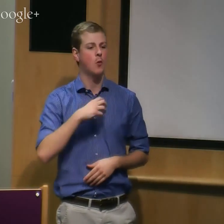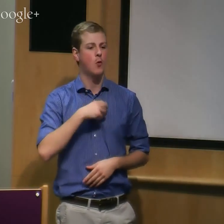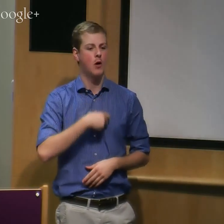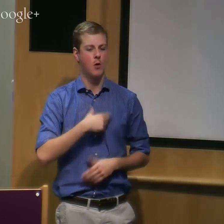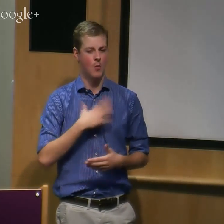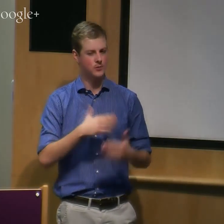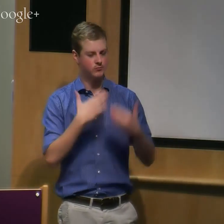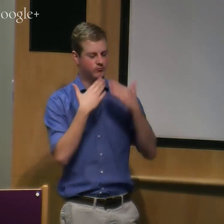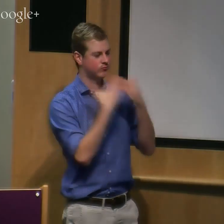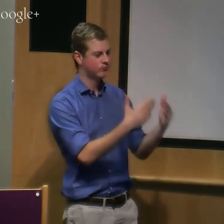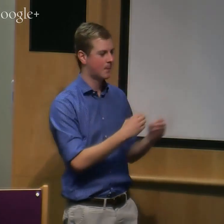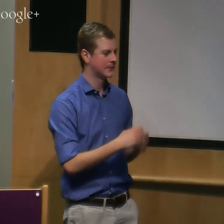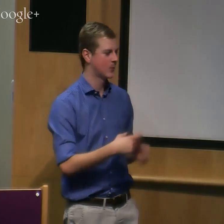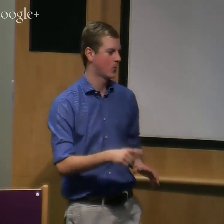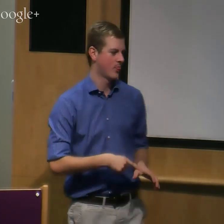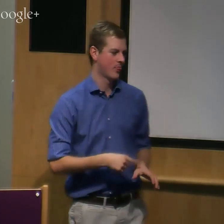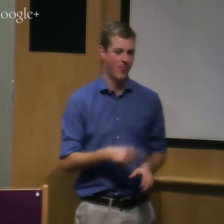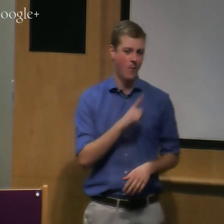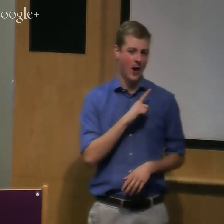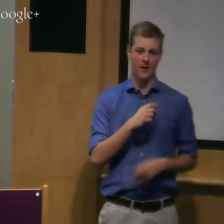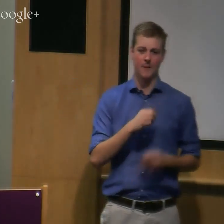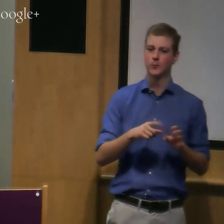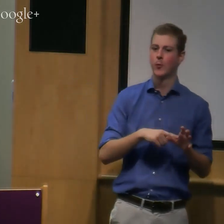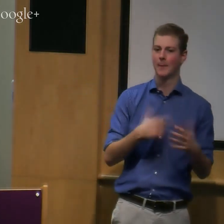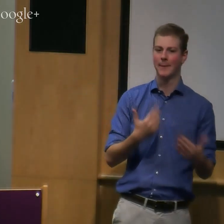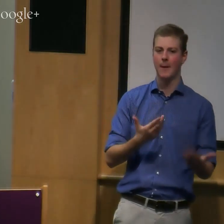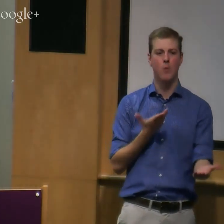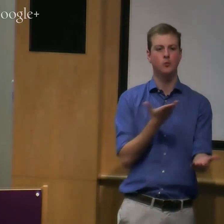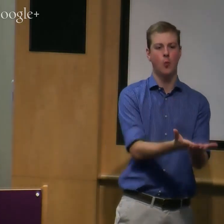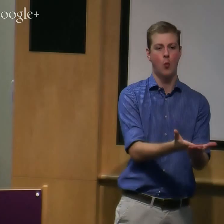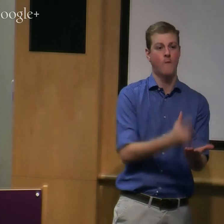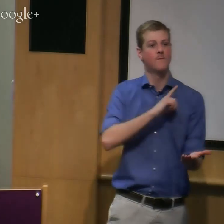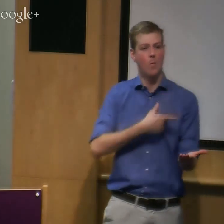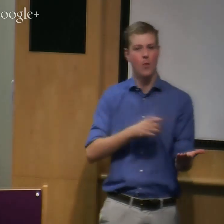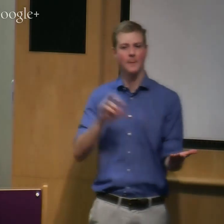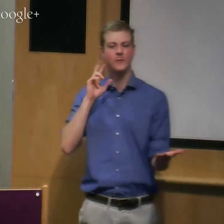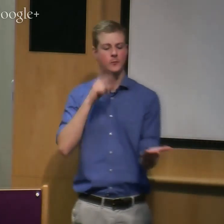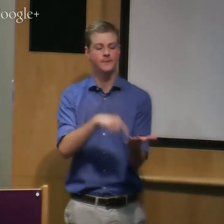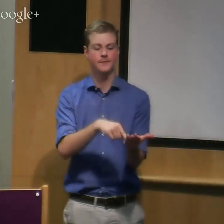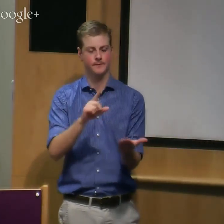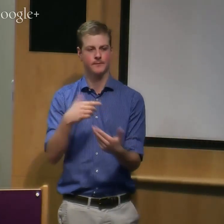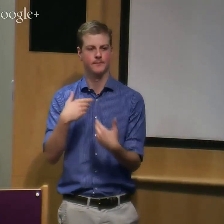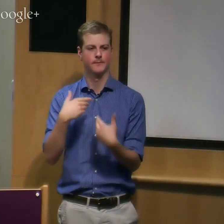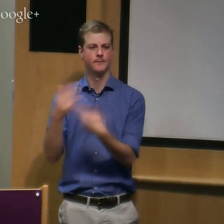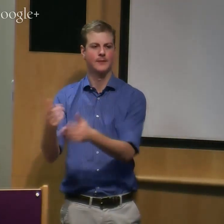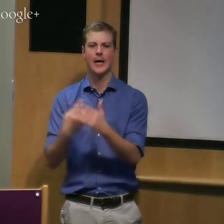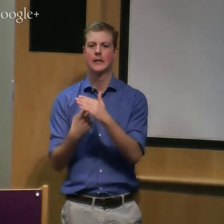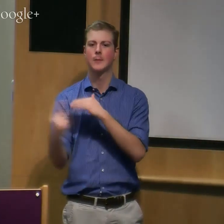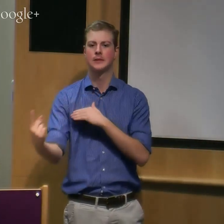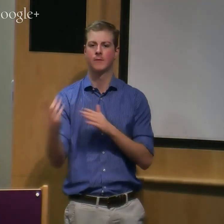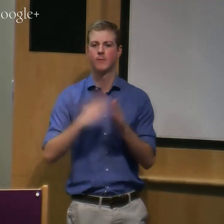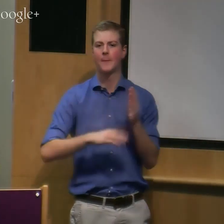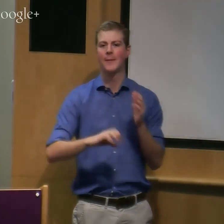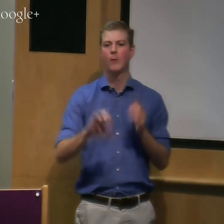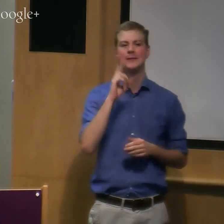what we do is thanks to the European Deaf Youth Group, the PDA Youth is able to look at setting up an